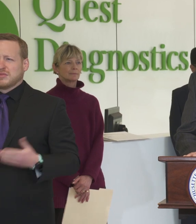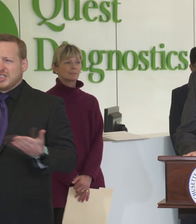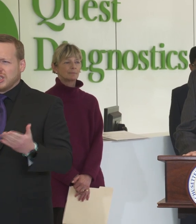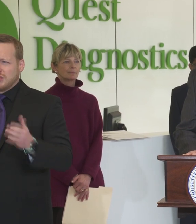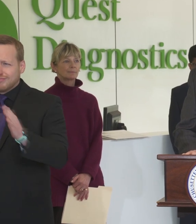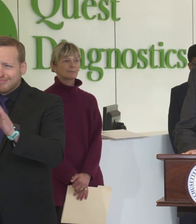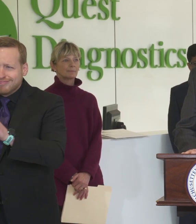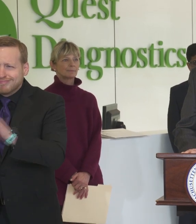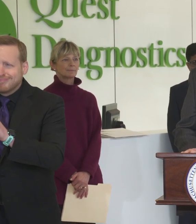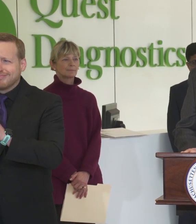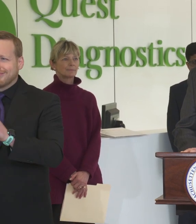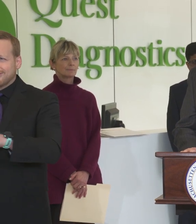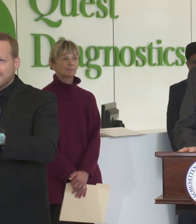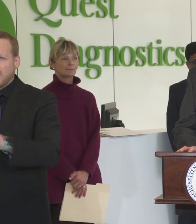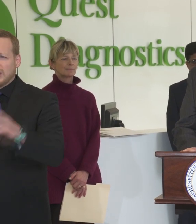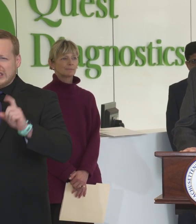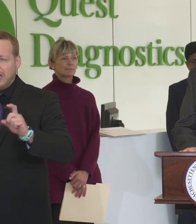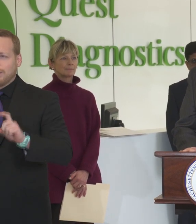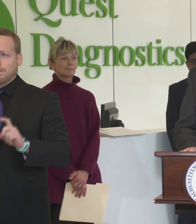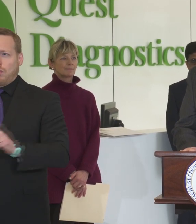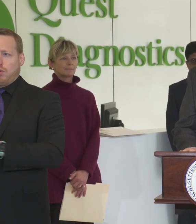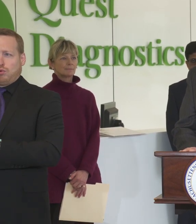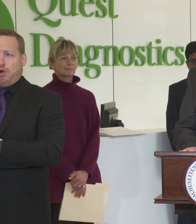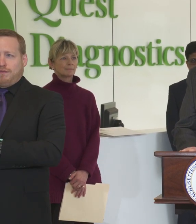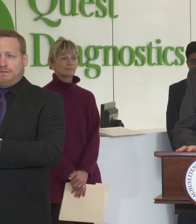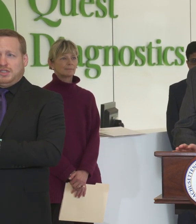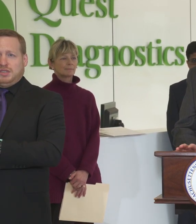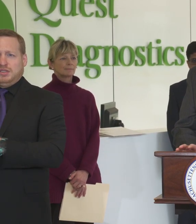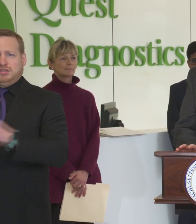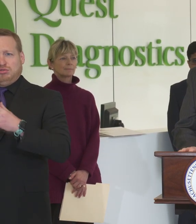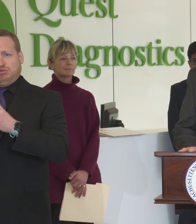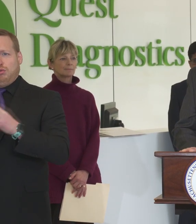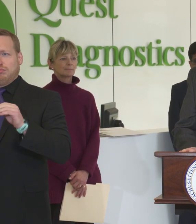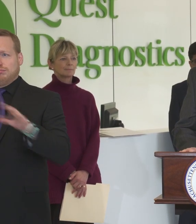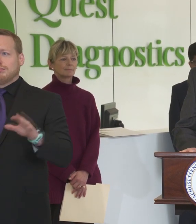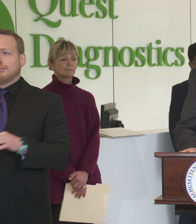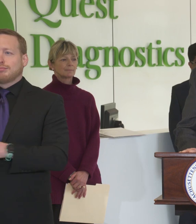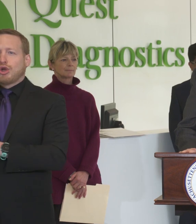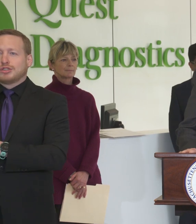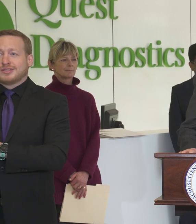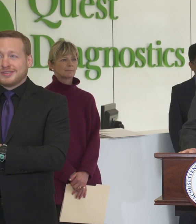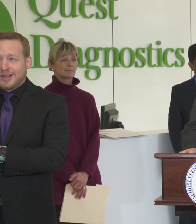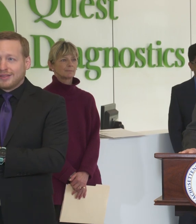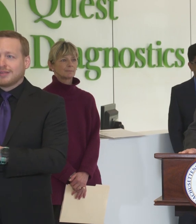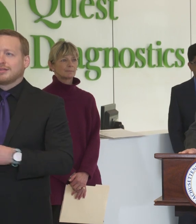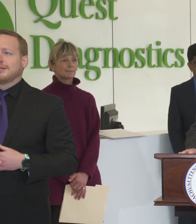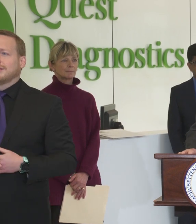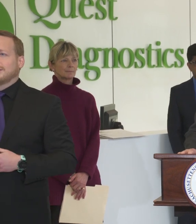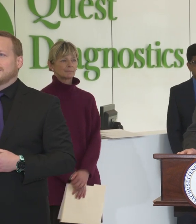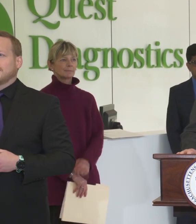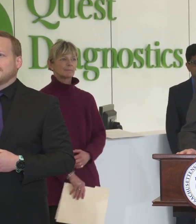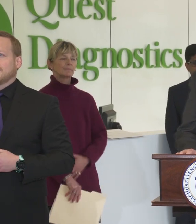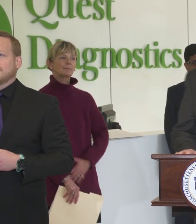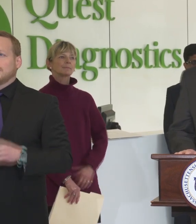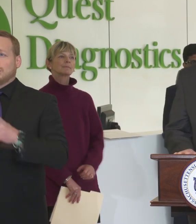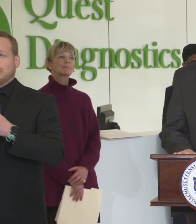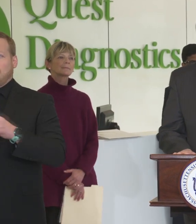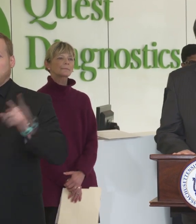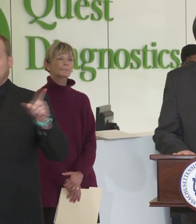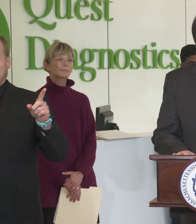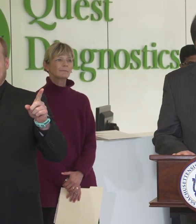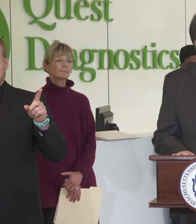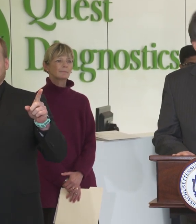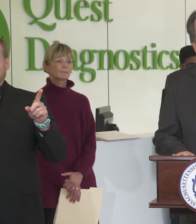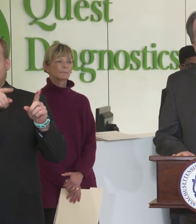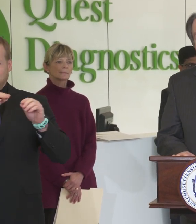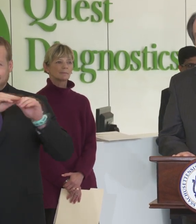March 9th, and we brought it up first at our California facility. We quickly now have ramped it